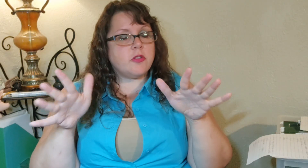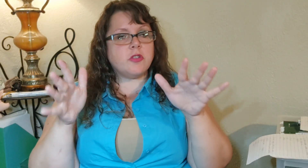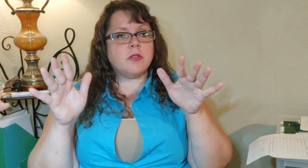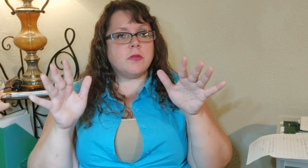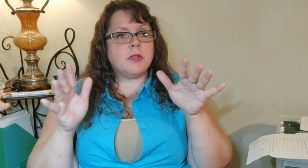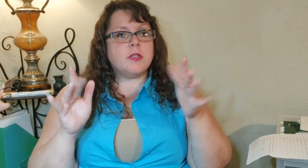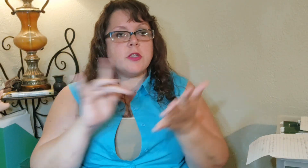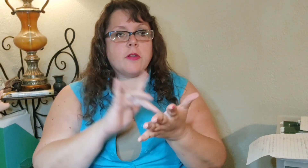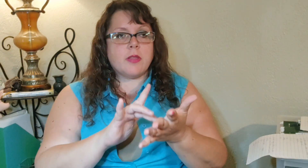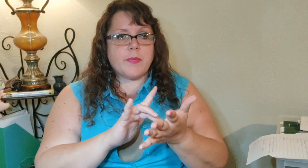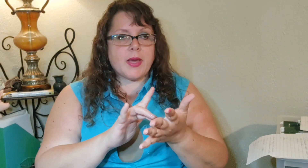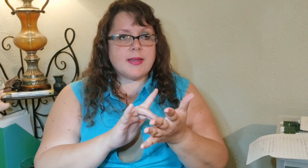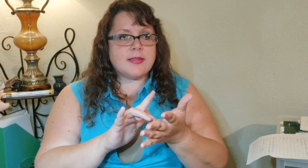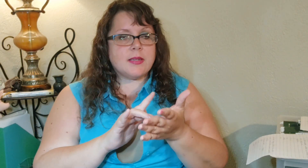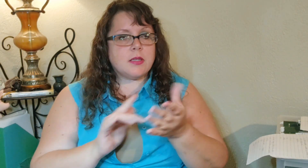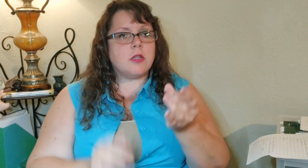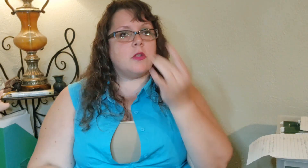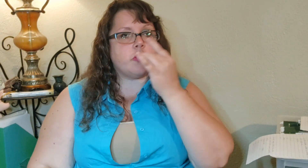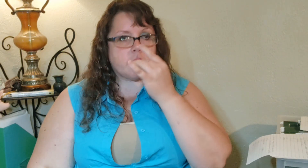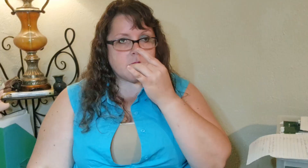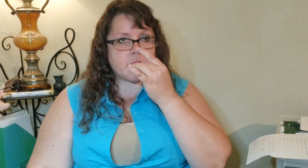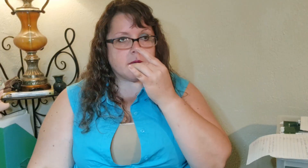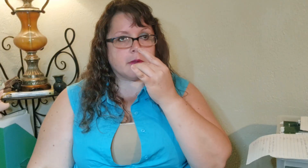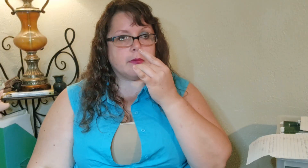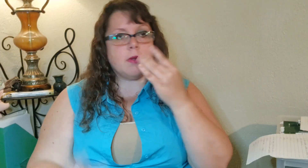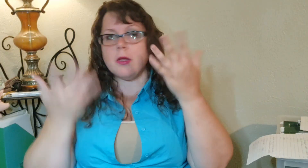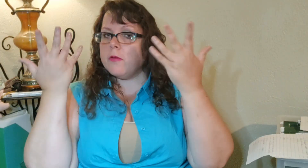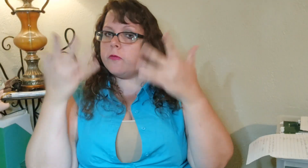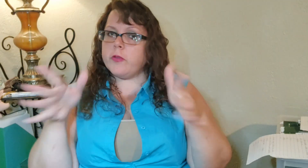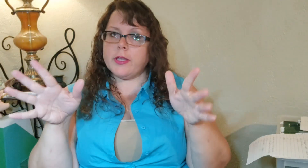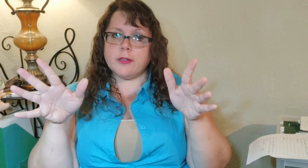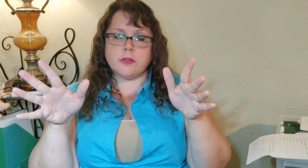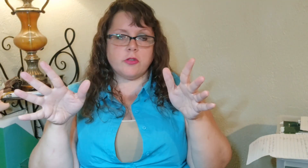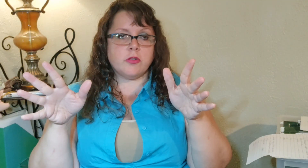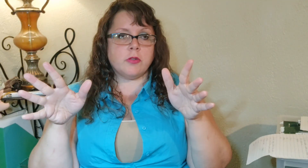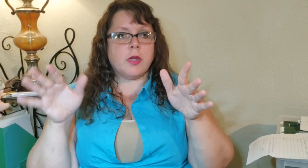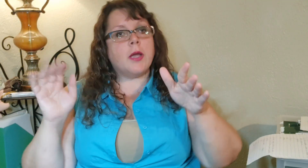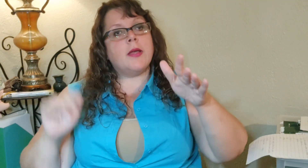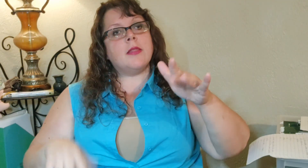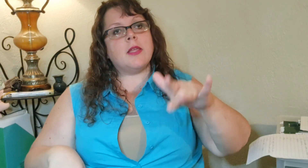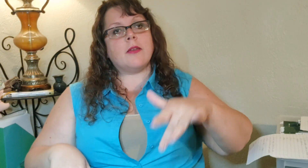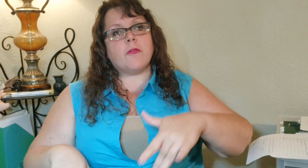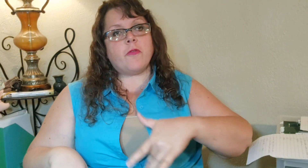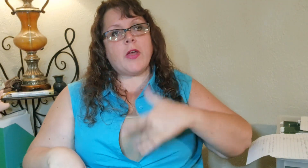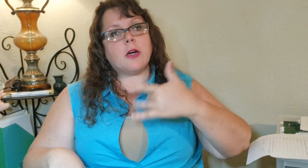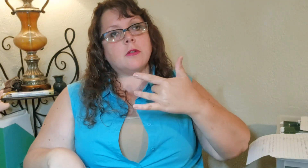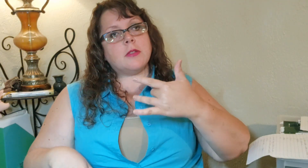finish. So the medicine, you took the pill, finish, then felt